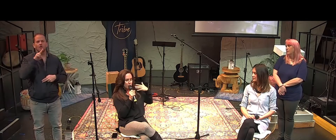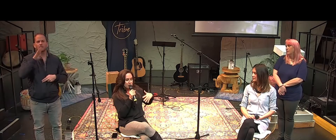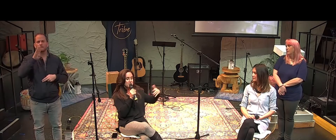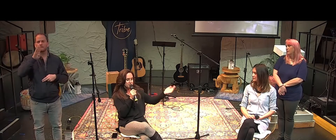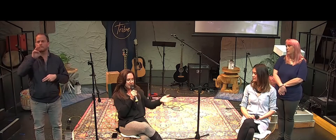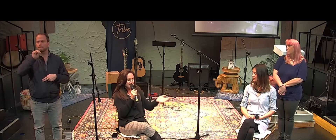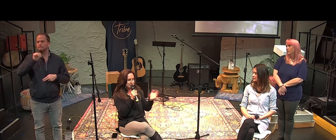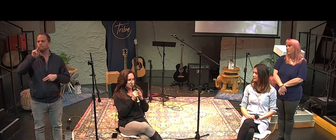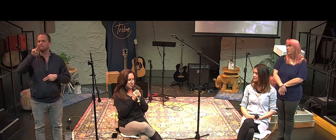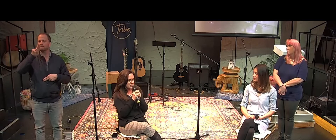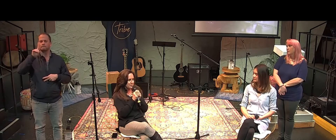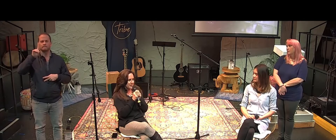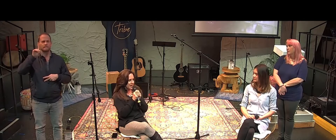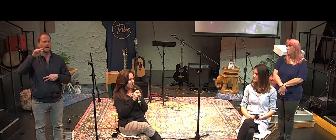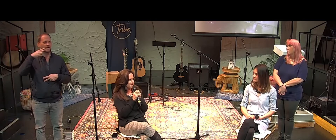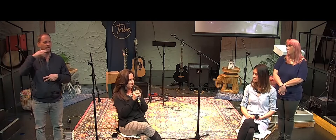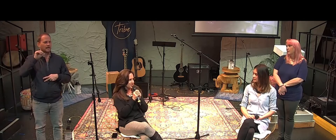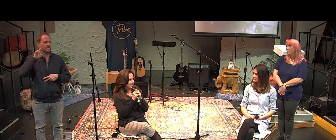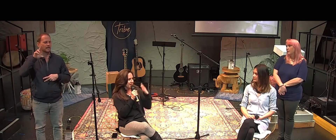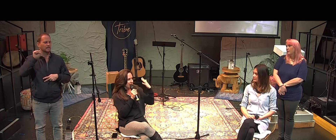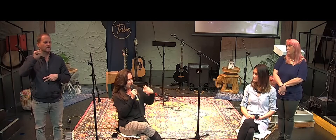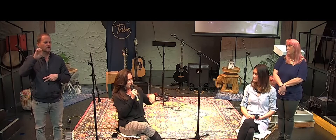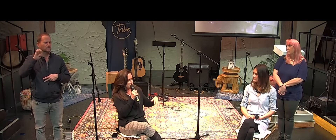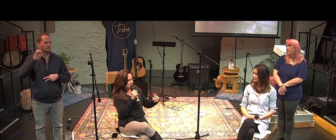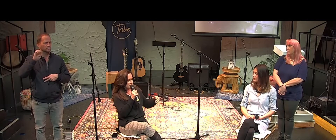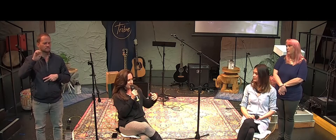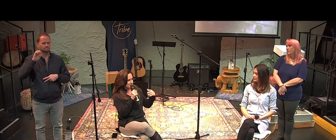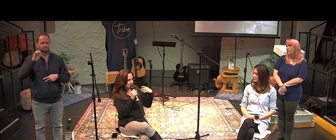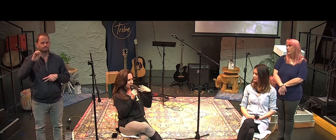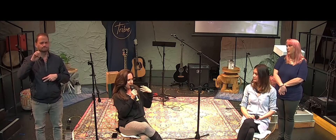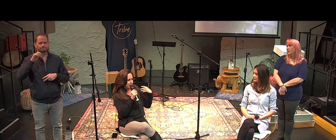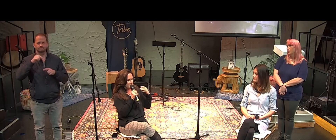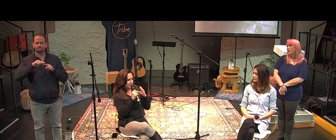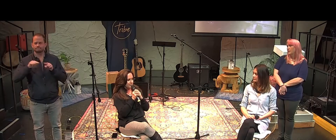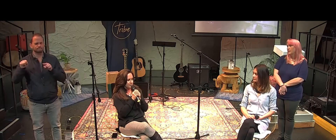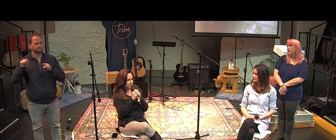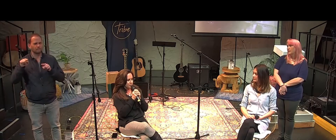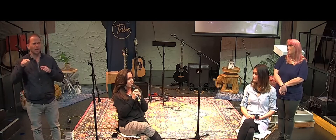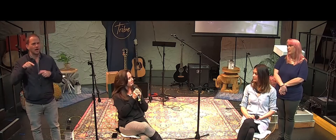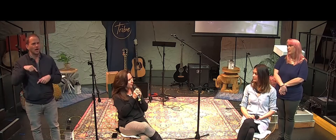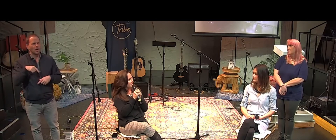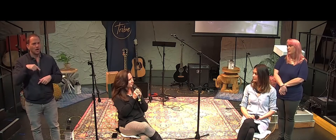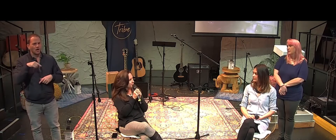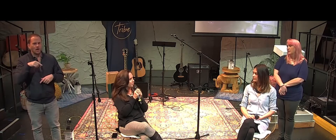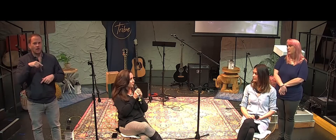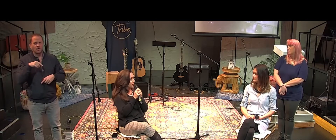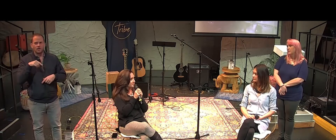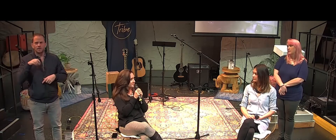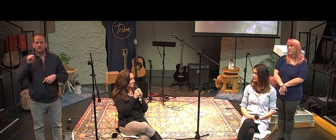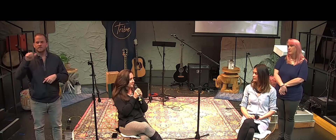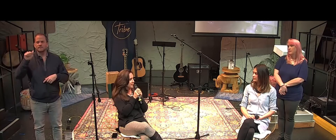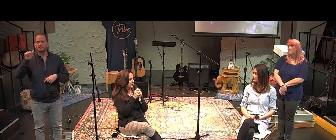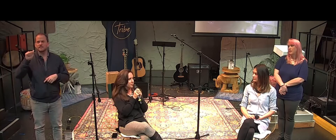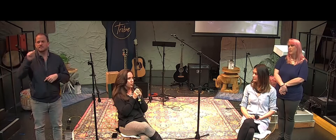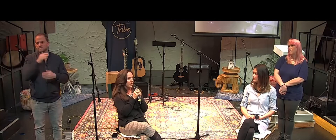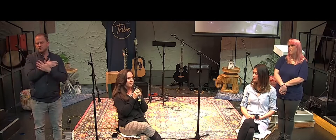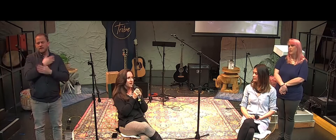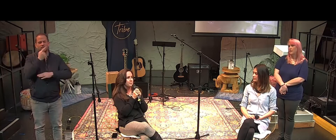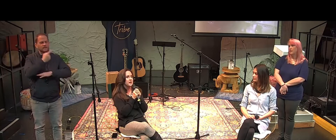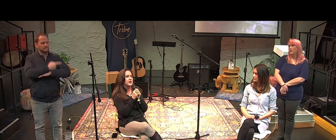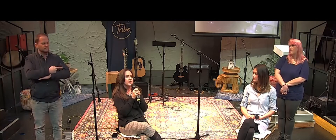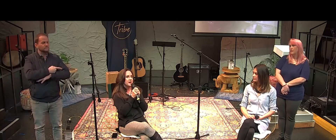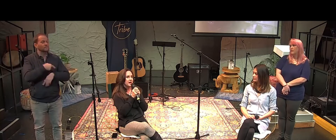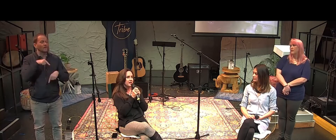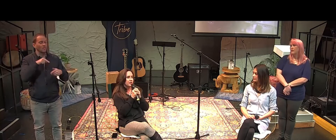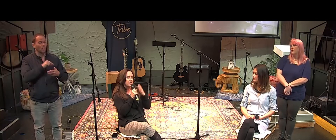woman, a woman who was raised Jewish and then became Christian. And she shares about reclaiming some of her practices, the Sabbath being one of